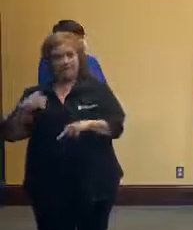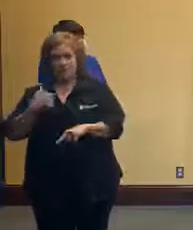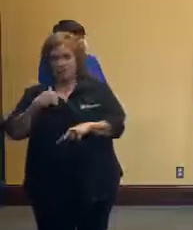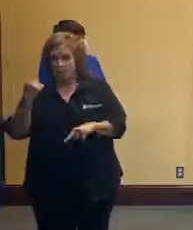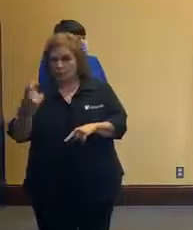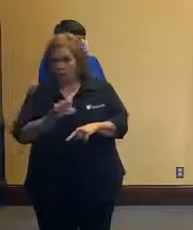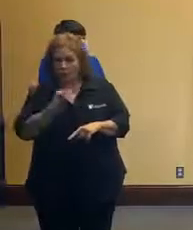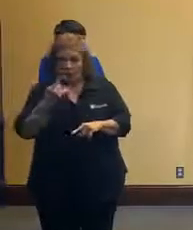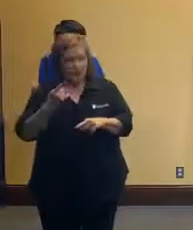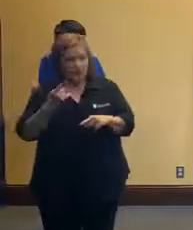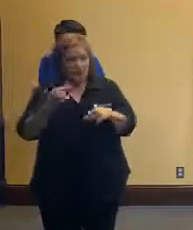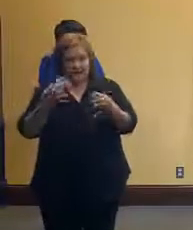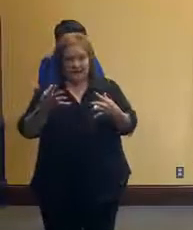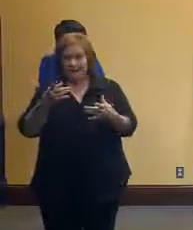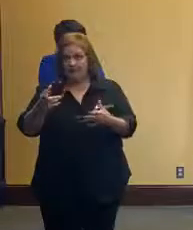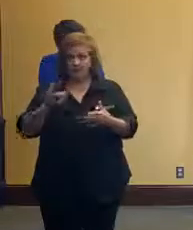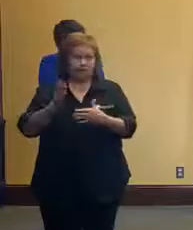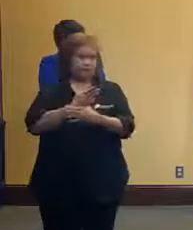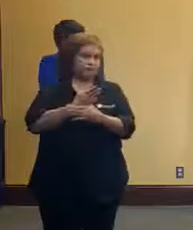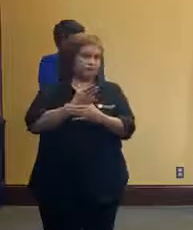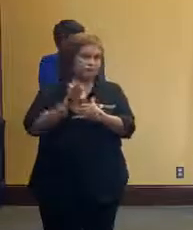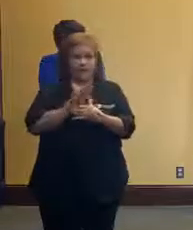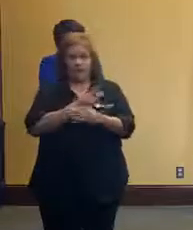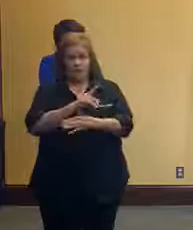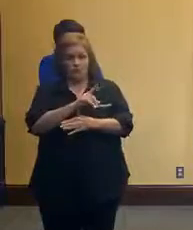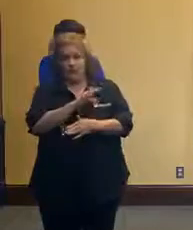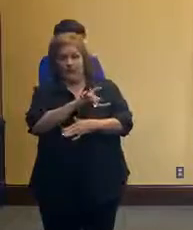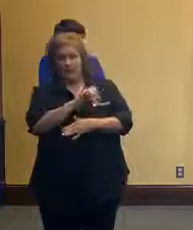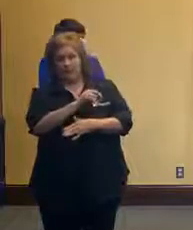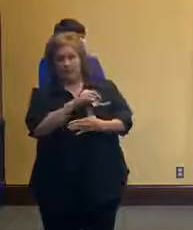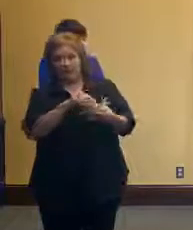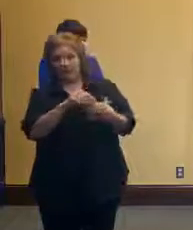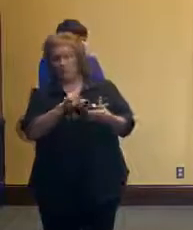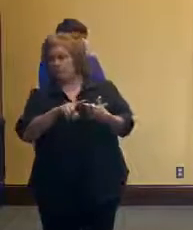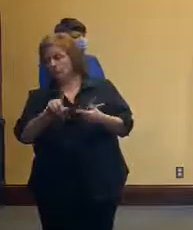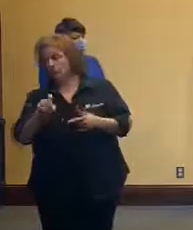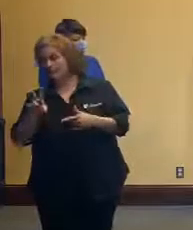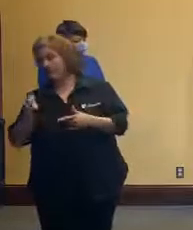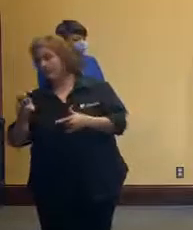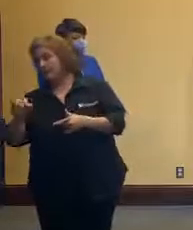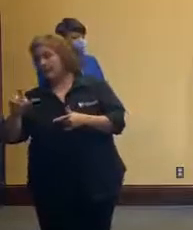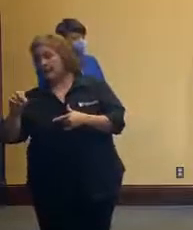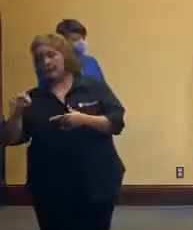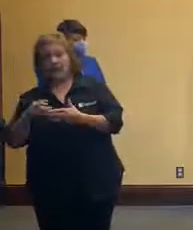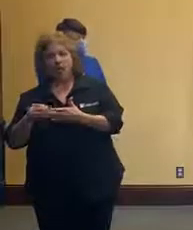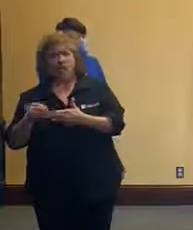a level of range. I think you've seen everything from $100 million to $170 million